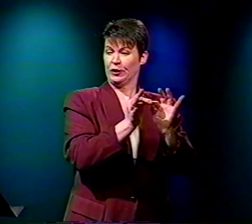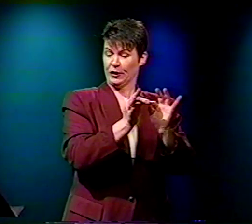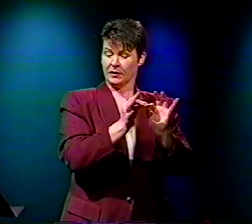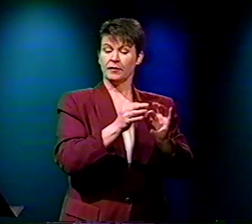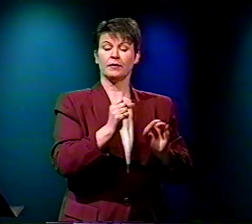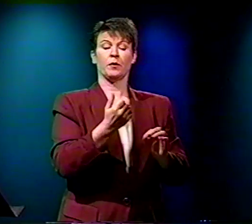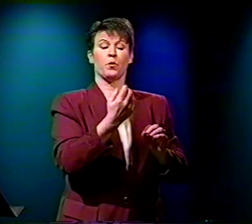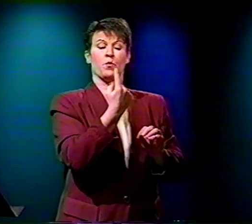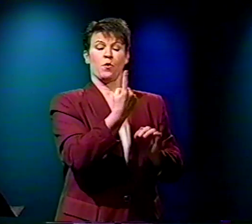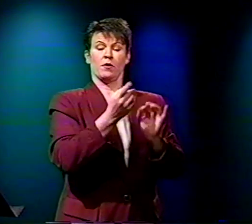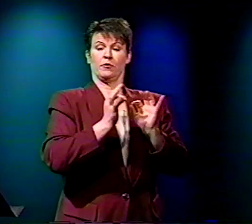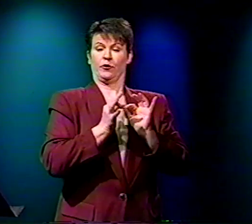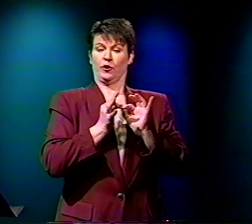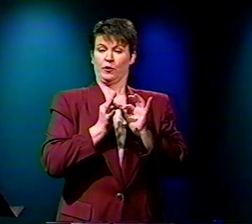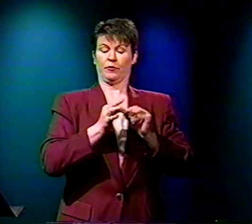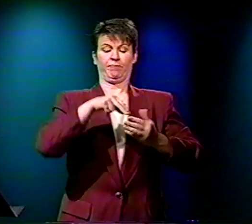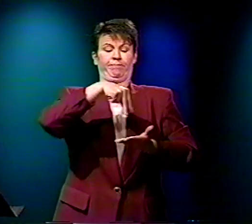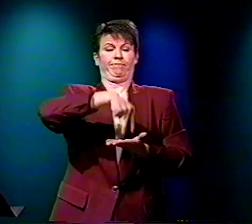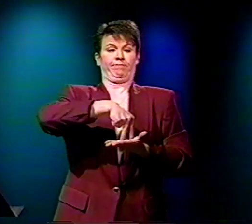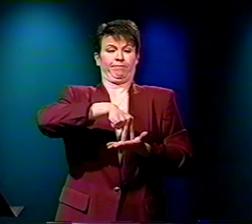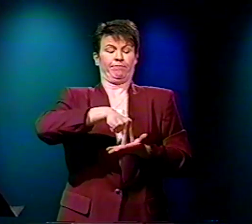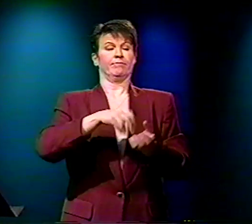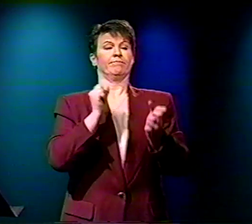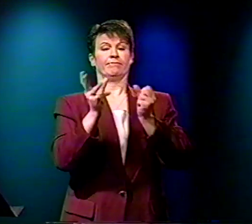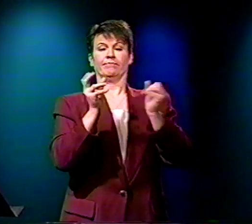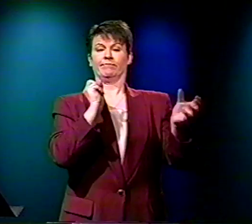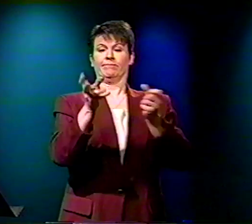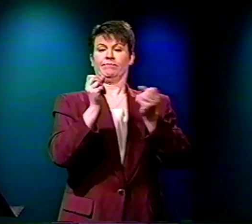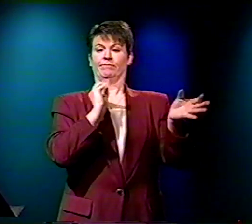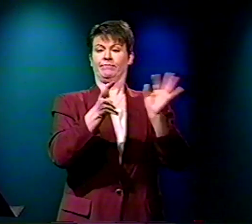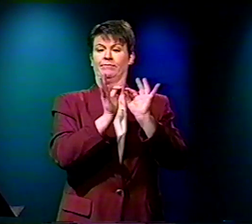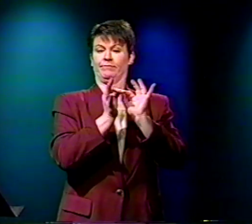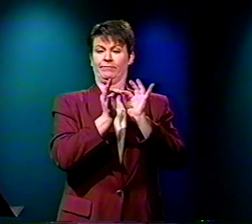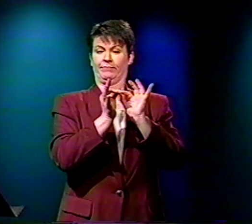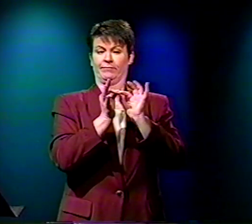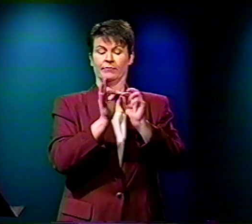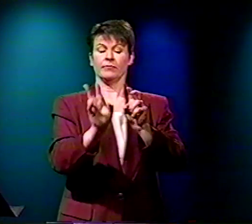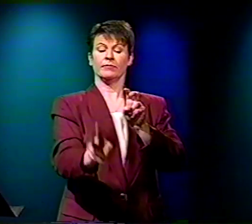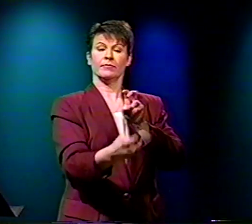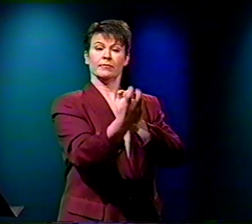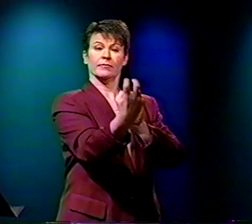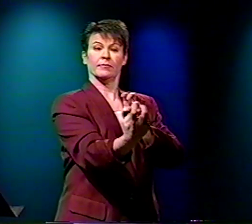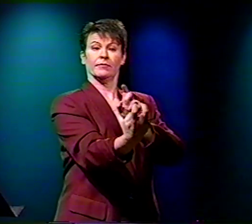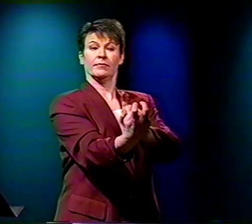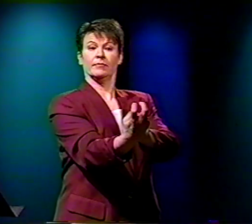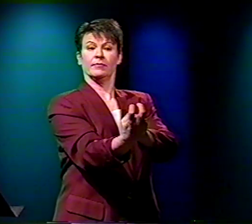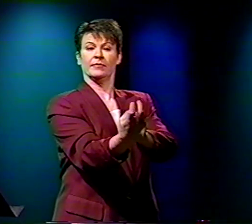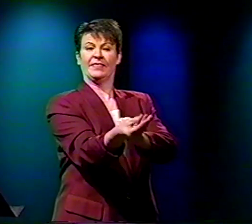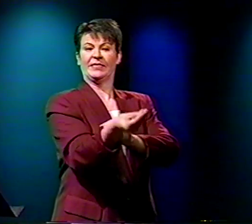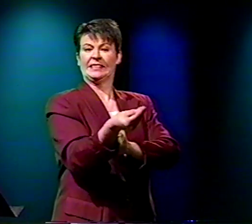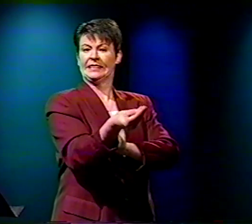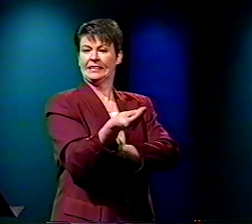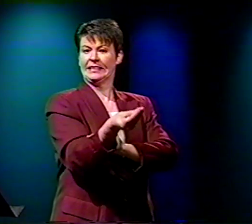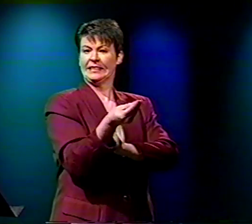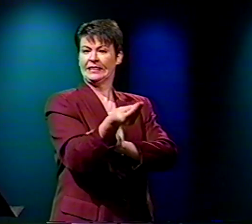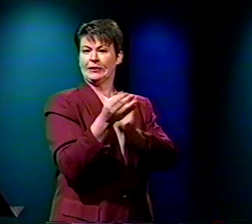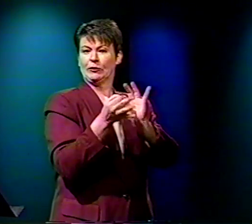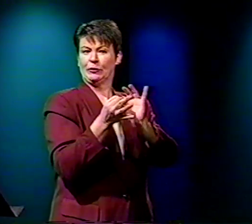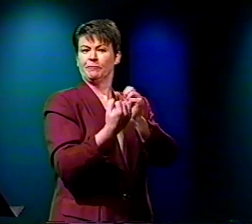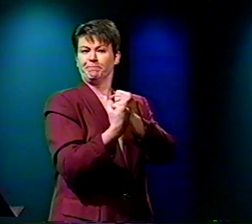team interpreting occurring. And so you have one interpreter standing next to the hearing speaker and their partner sitting out next to